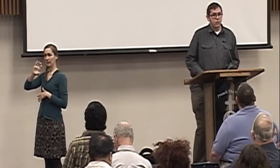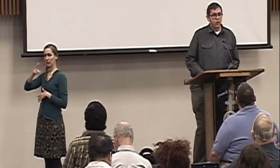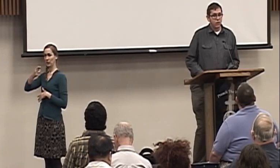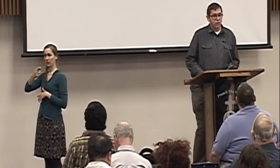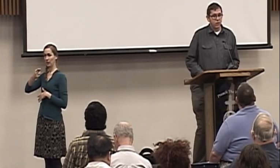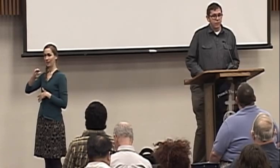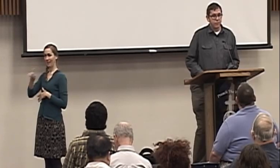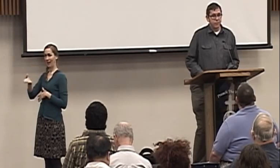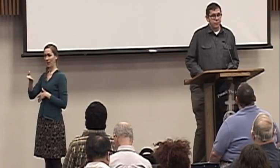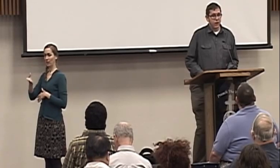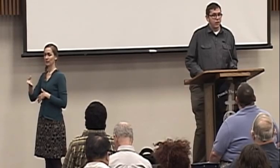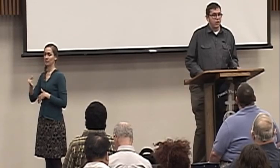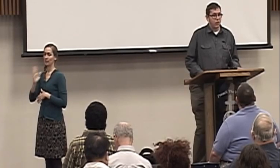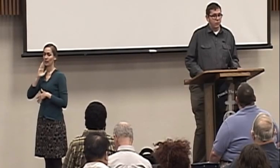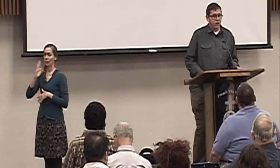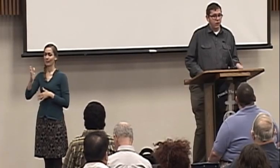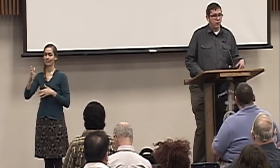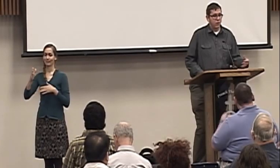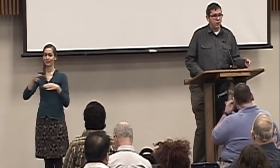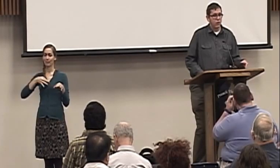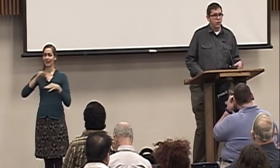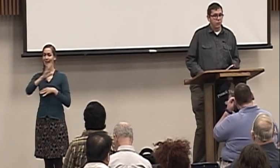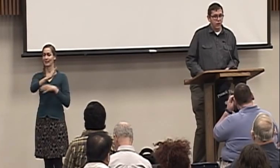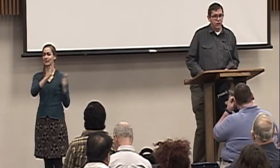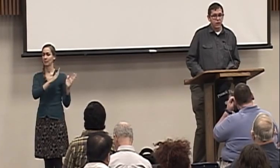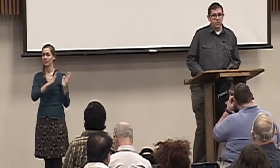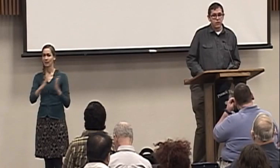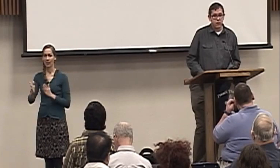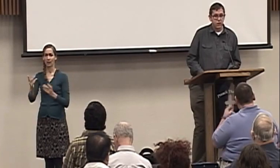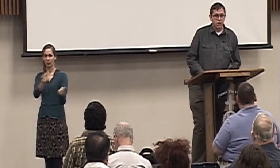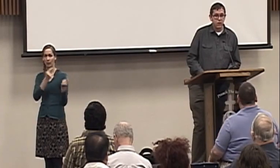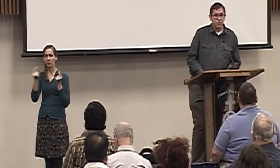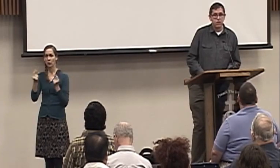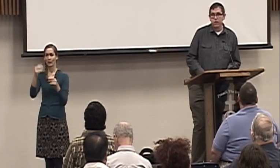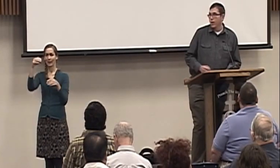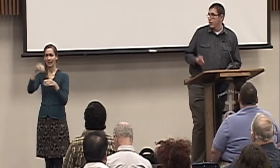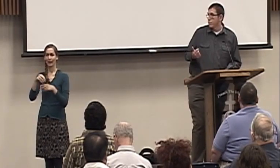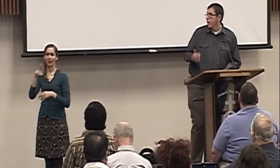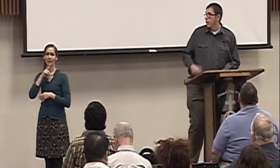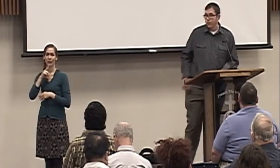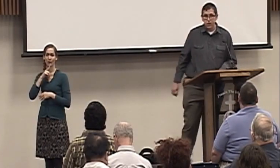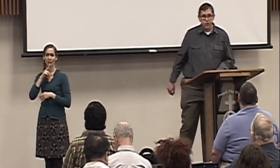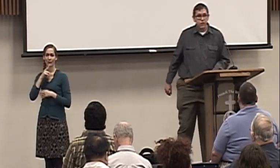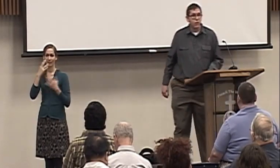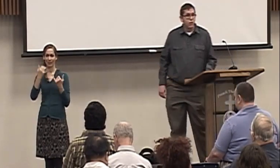his plans are and what he'll be doing in the work in Honduras. So now you can play the video.